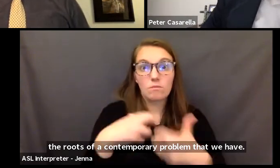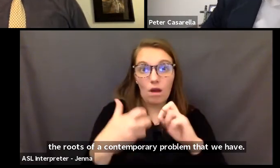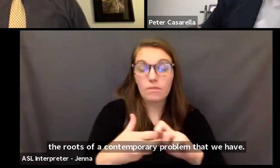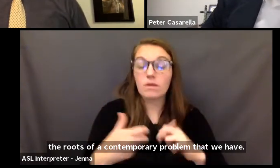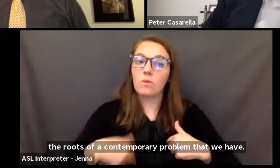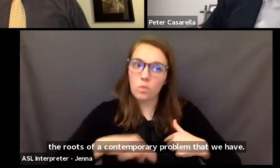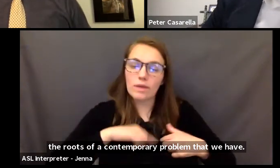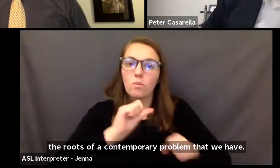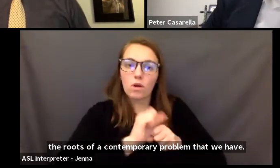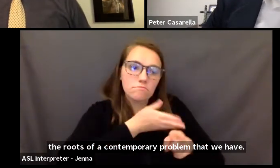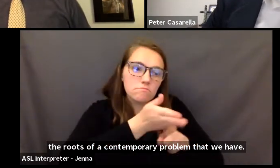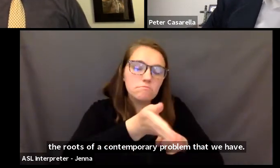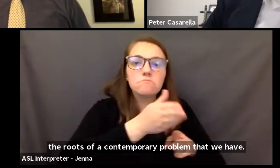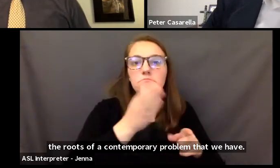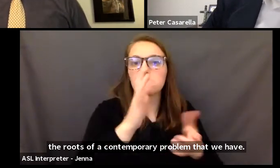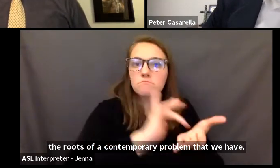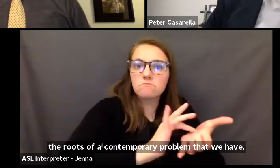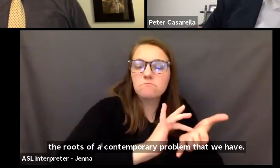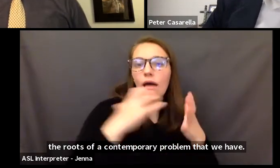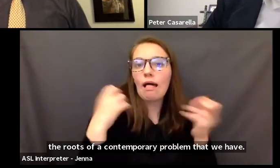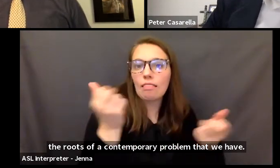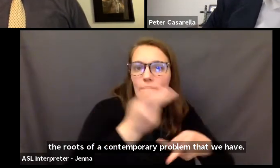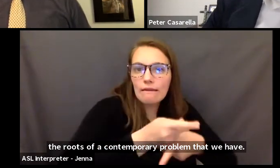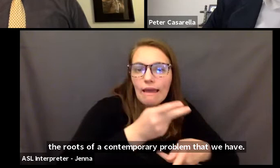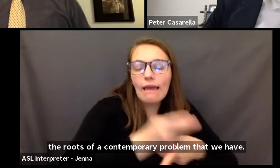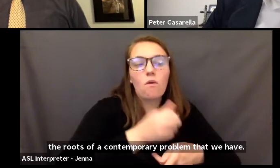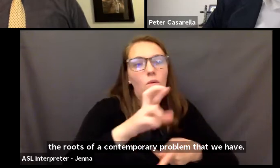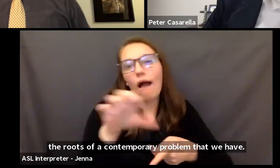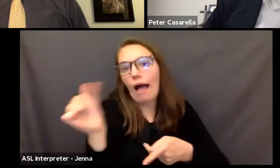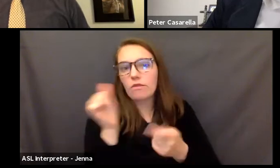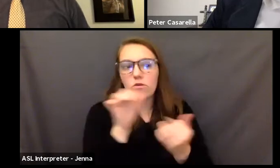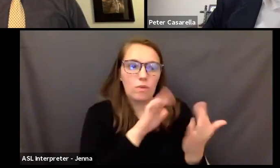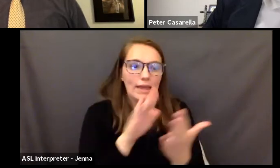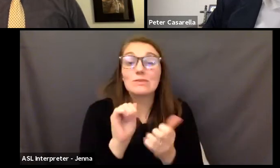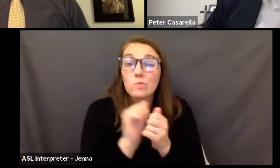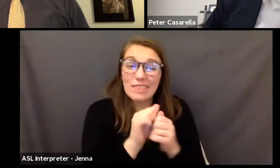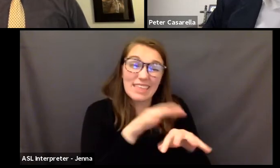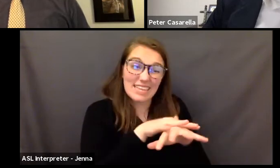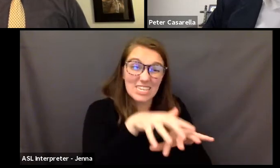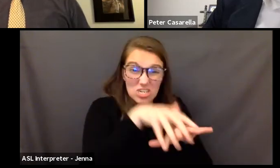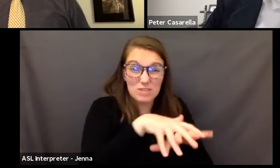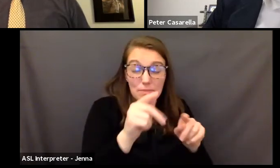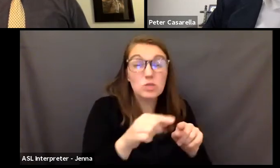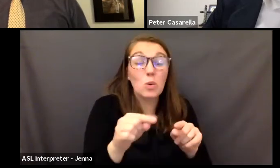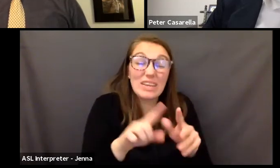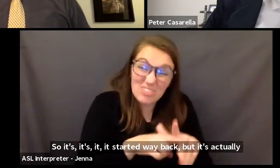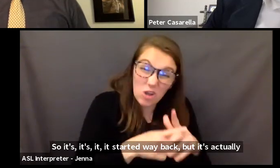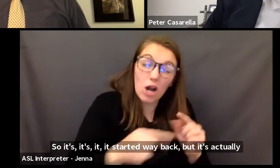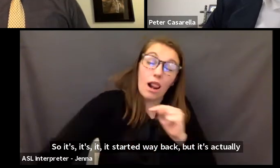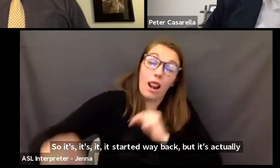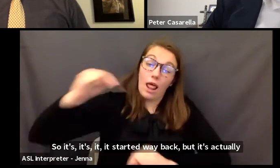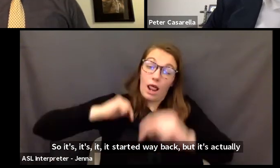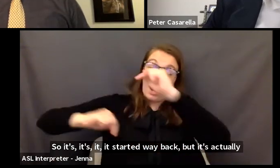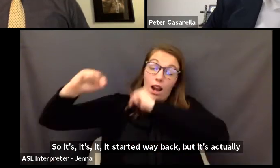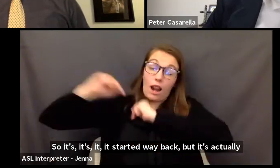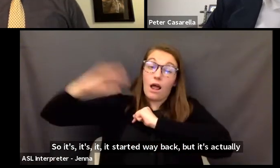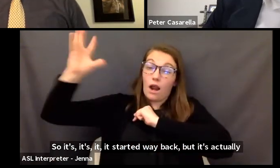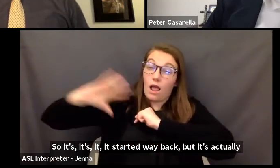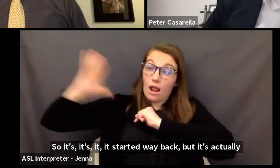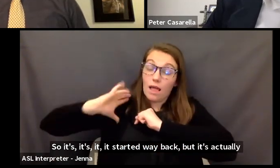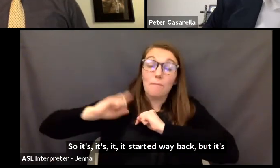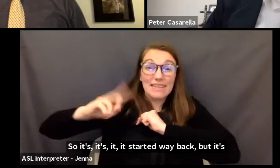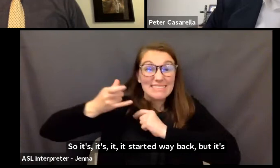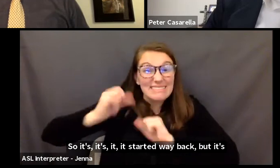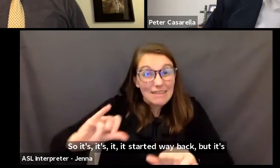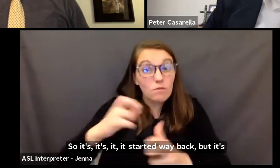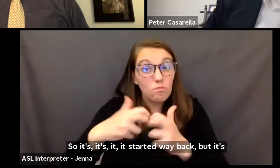with indigenous people. So it started way back, but it's actually a current problem. And we have to remember